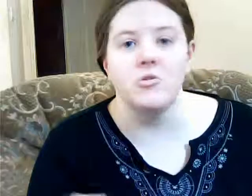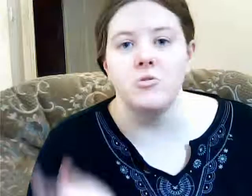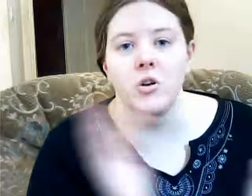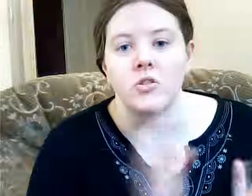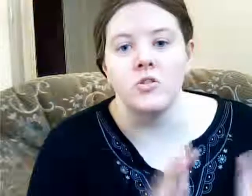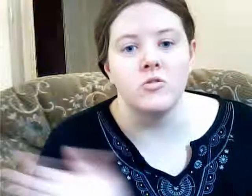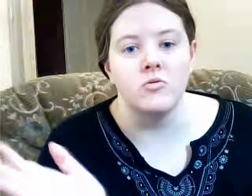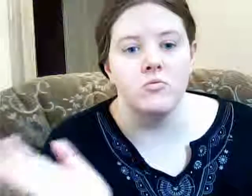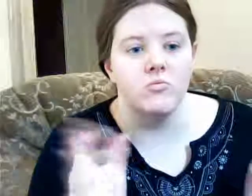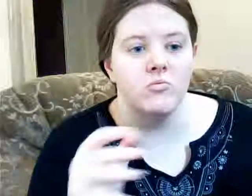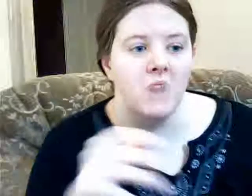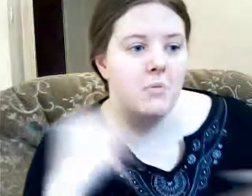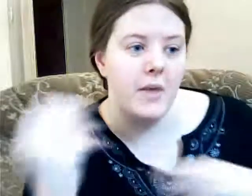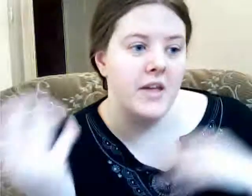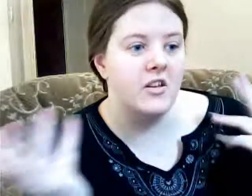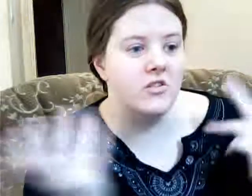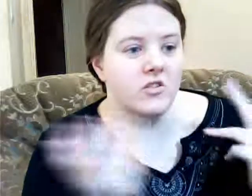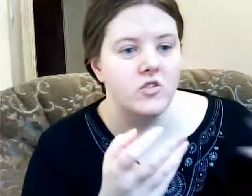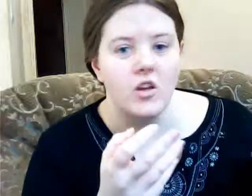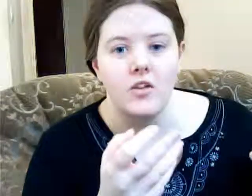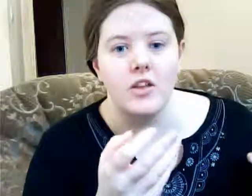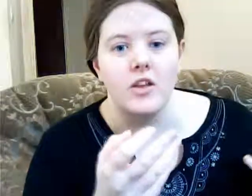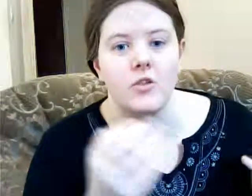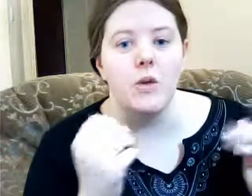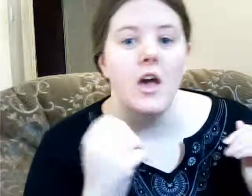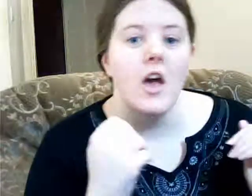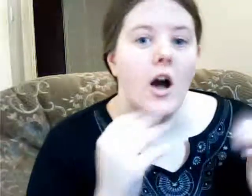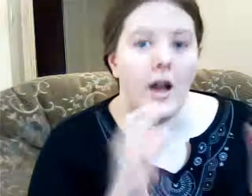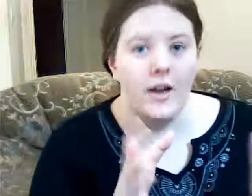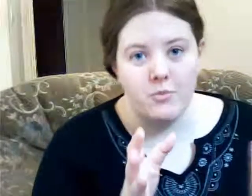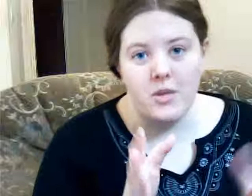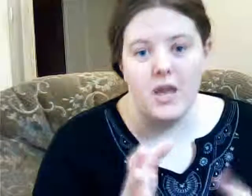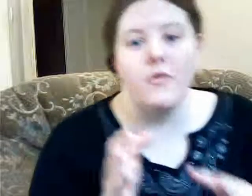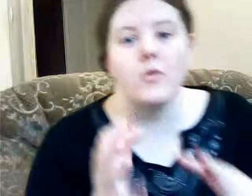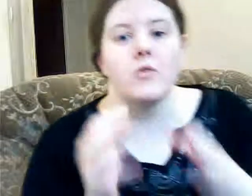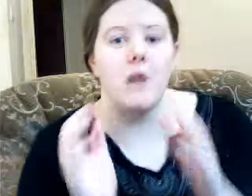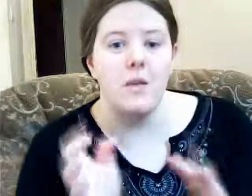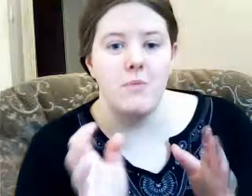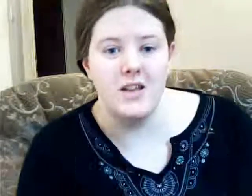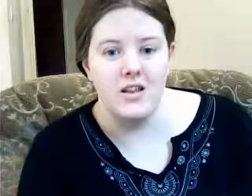one on my opinions of certain things but i have to be careful is my opinions